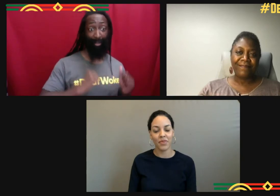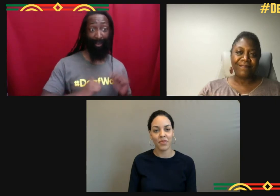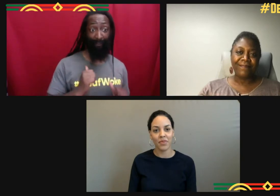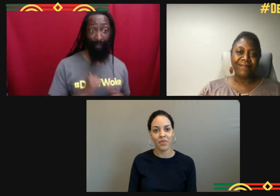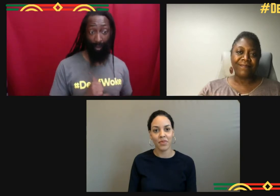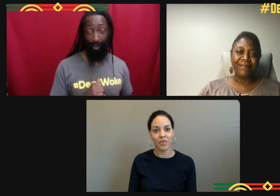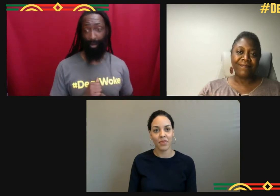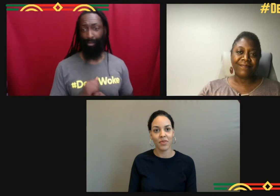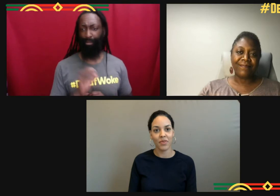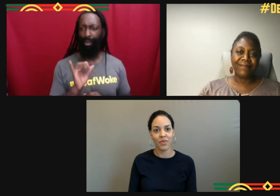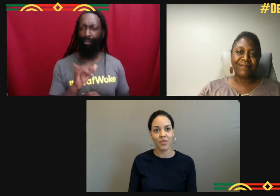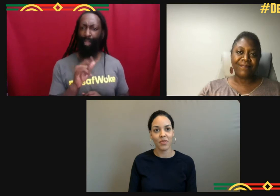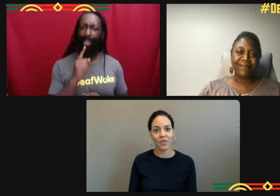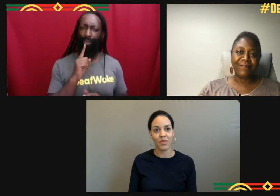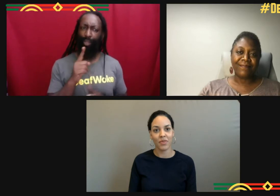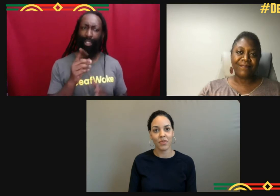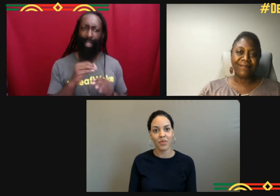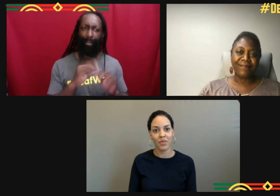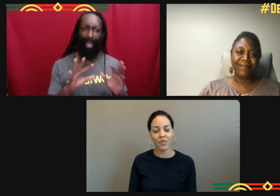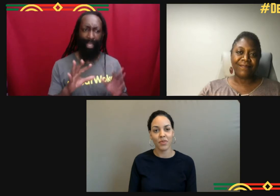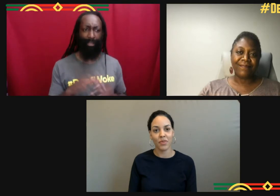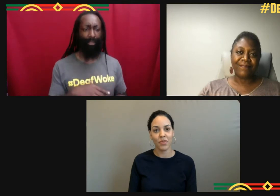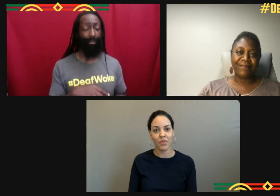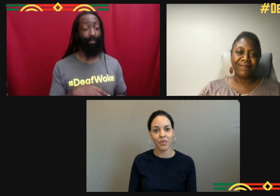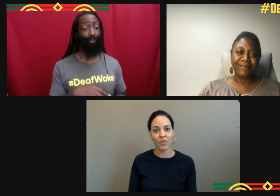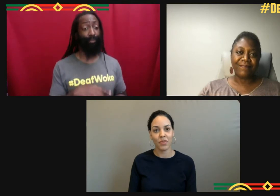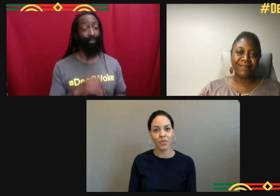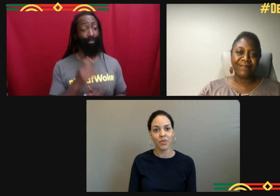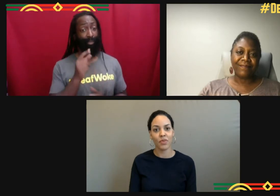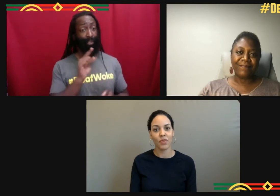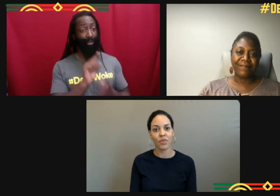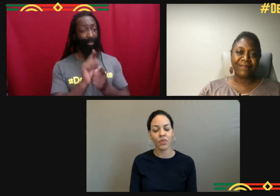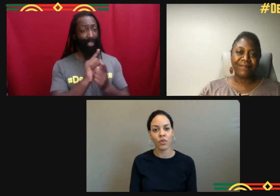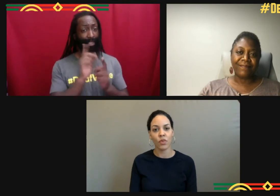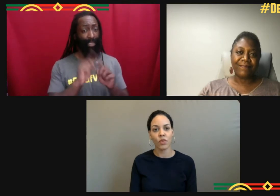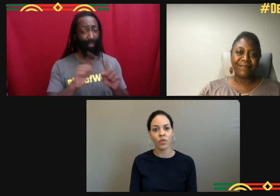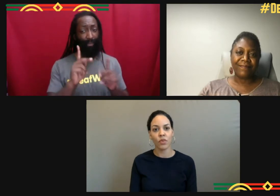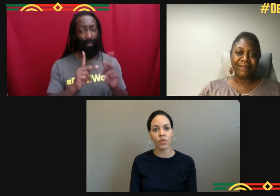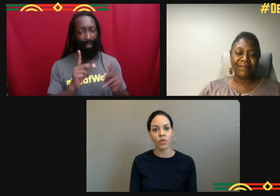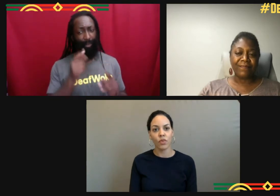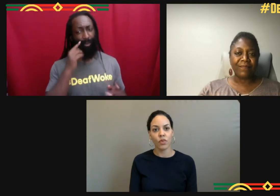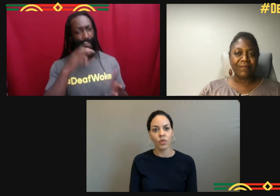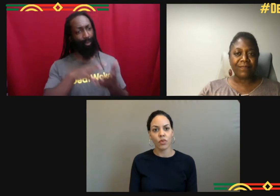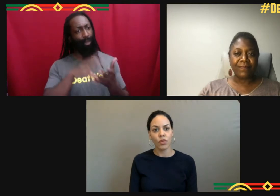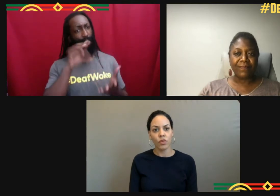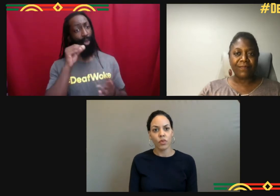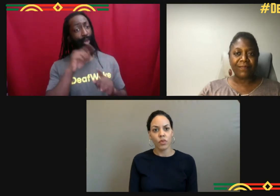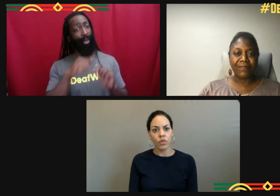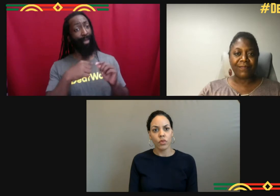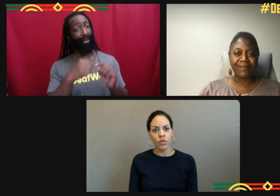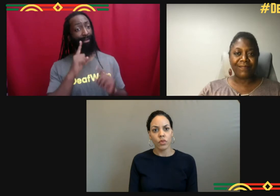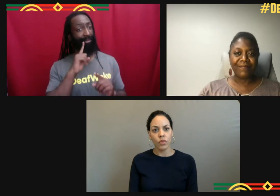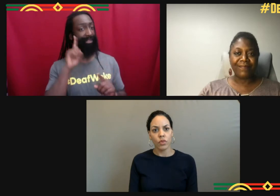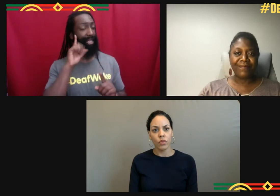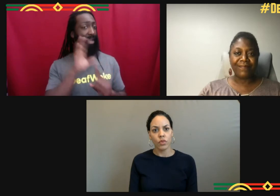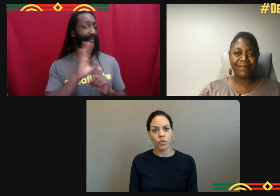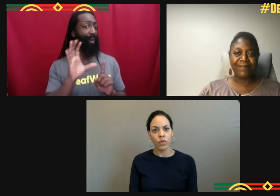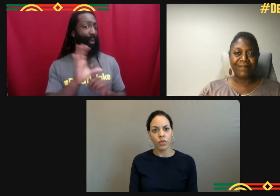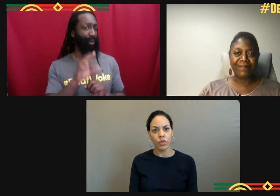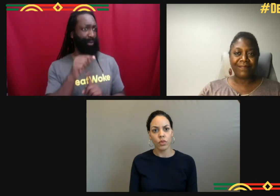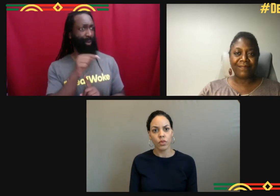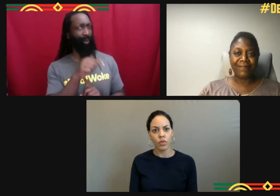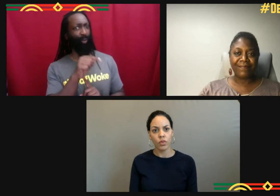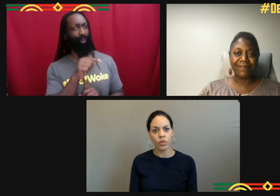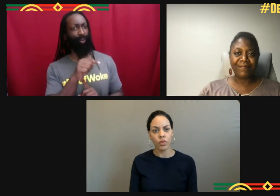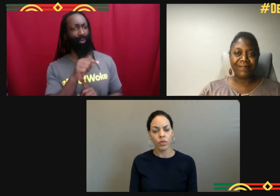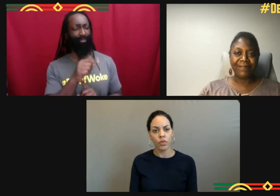with that organization, is it challenging to, you know, find, you know, interpreters, having to meet